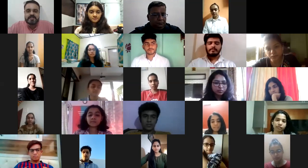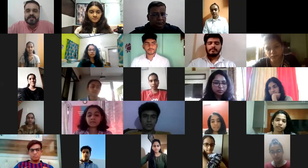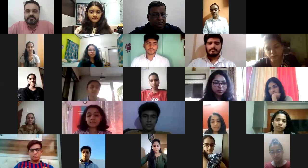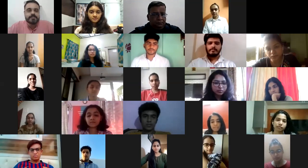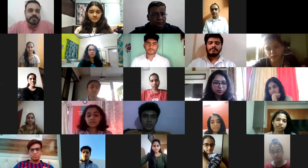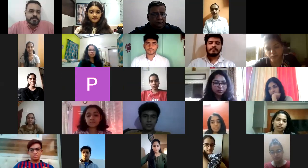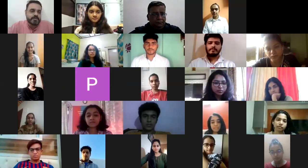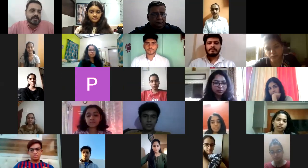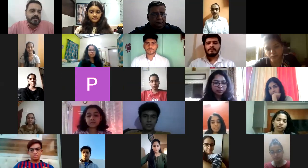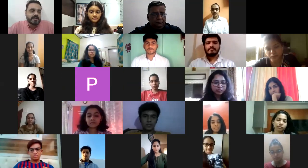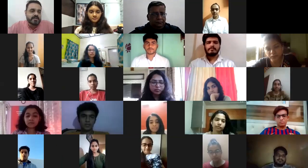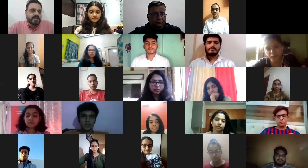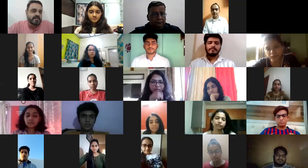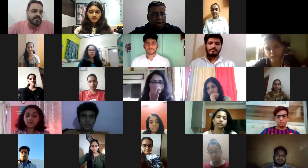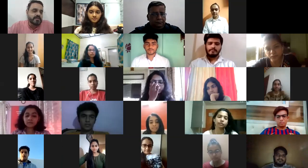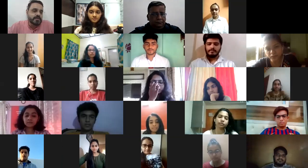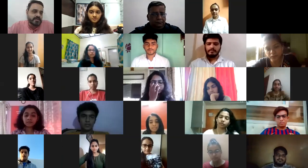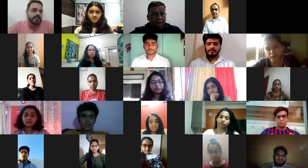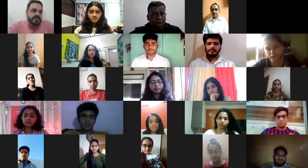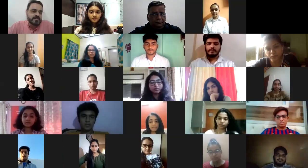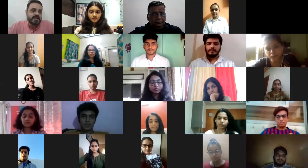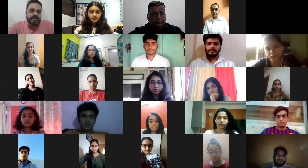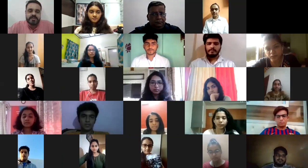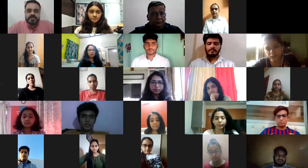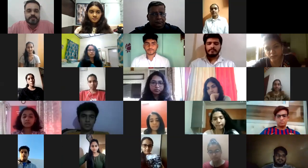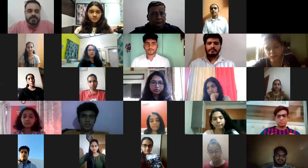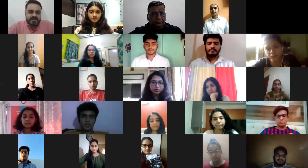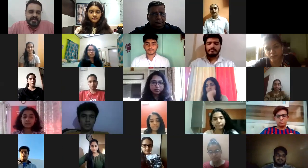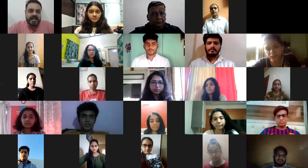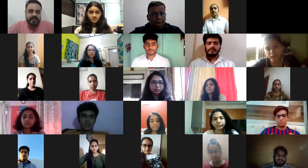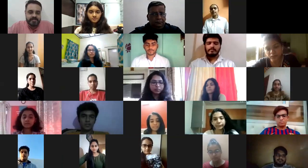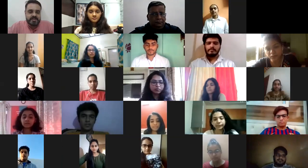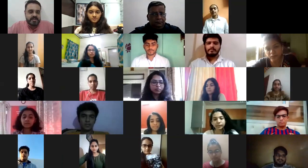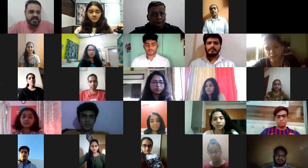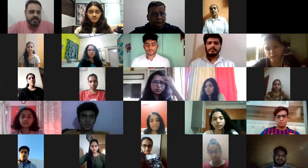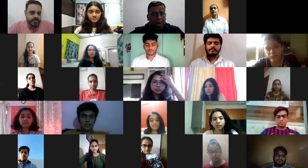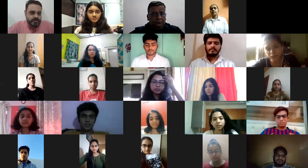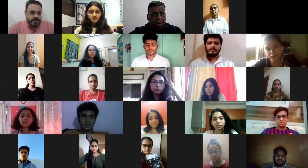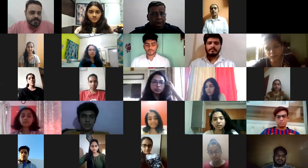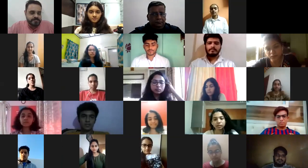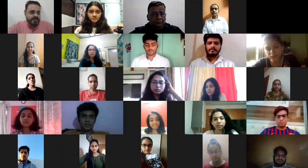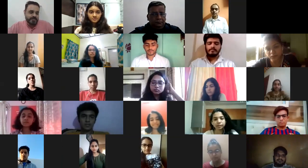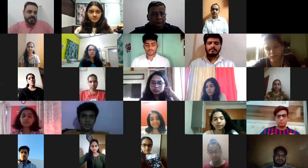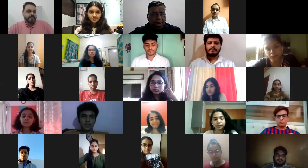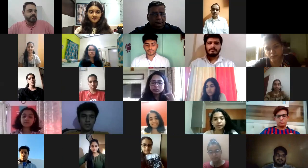and even pursue a course, a 3 month certification course in sign language in the near future. Okay,